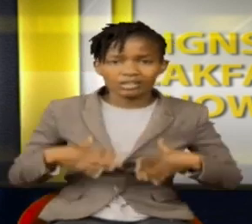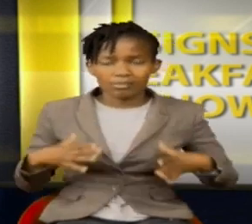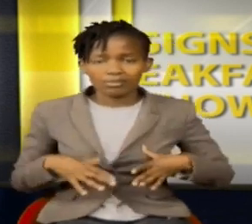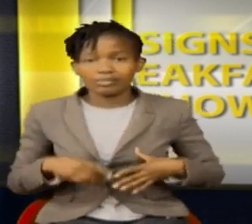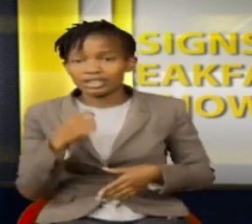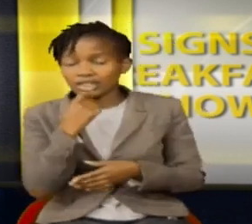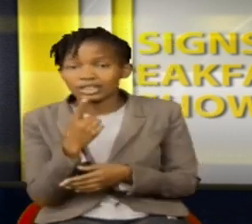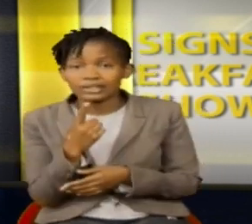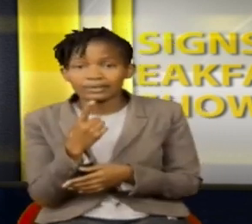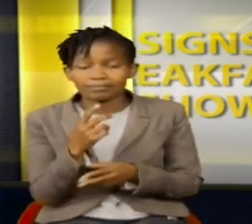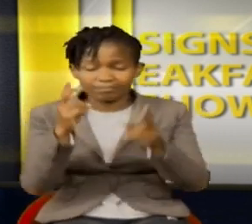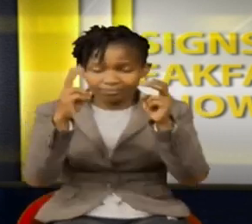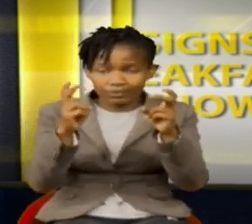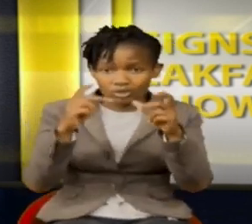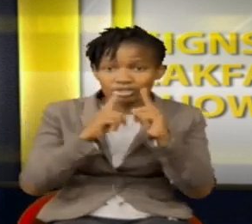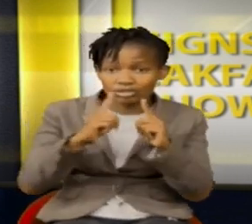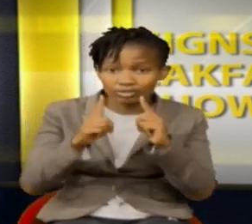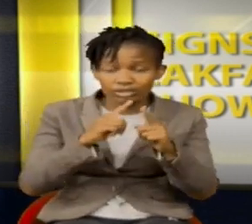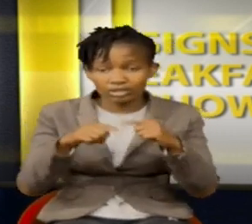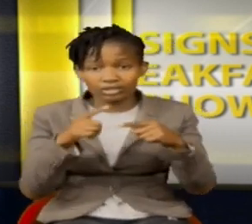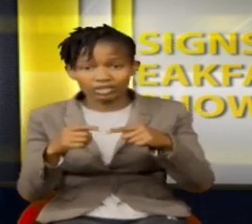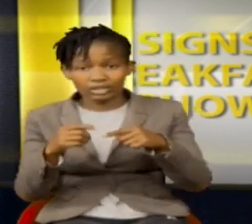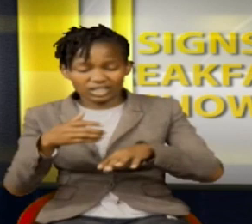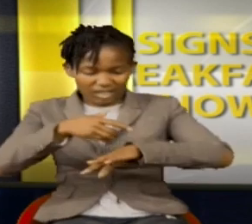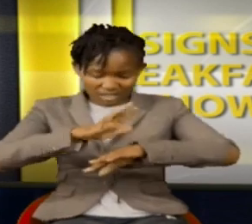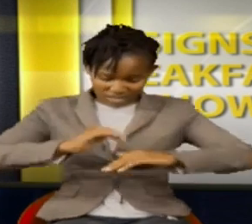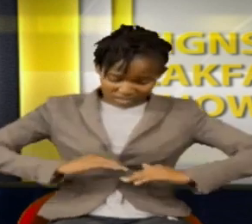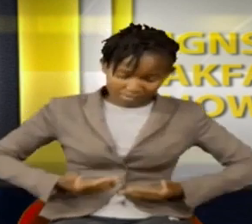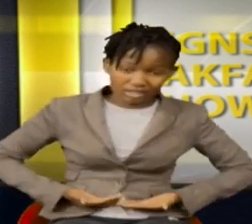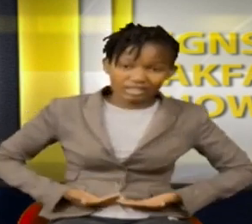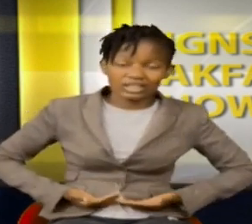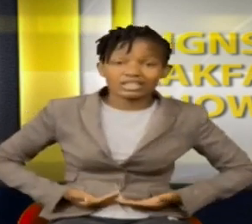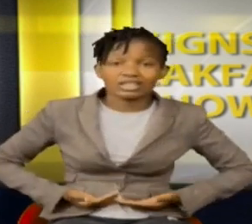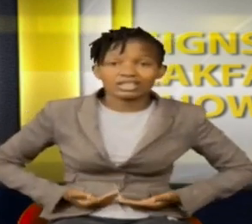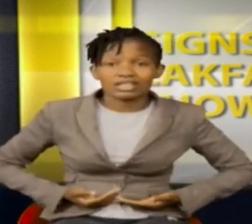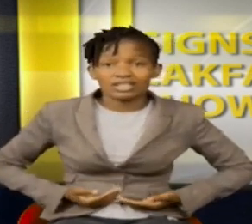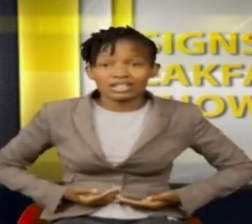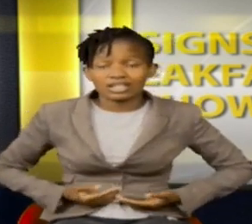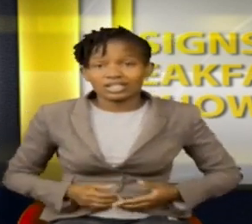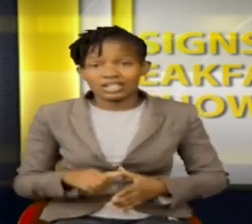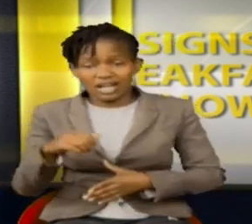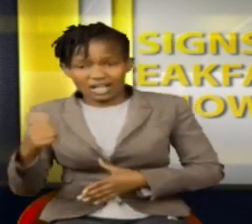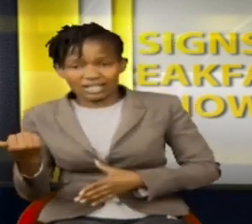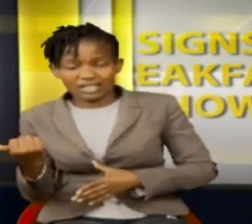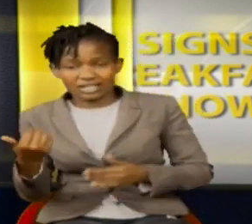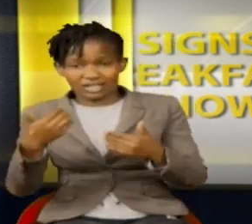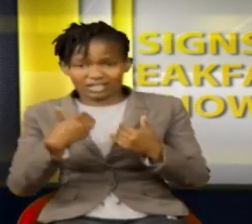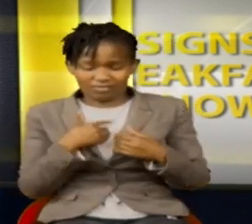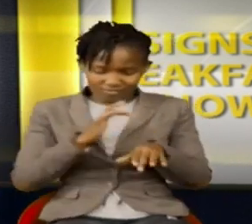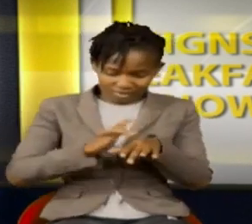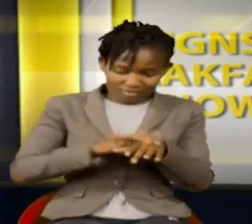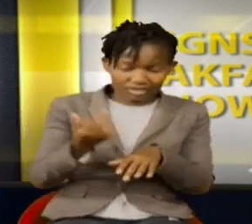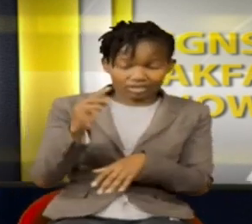say, issues that you've just talked about, like early pregnancies, there are those who are already infected by, say, HIV,